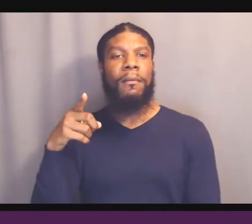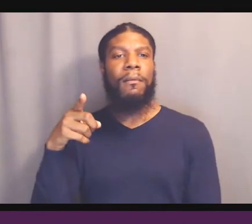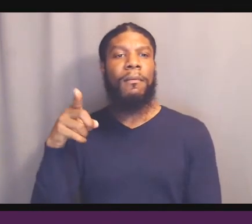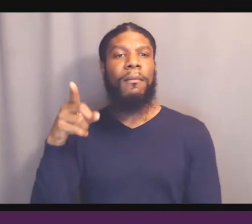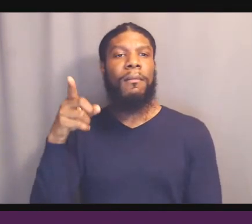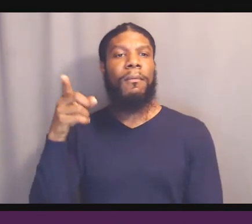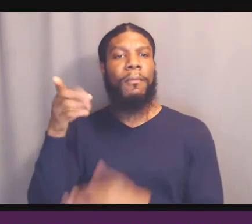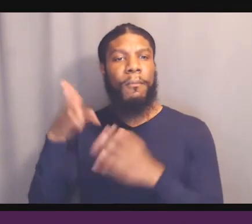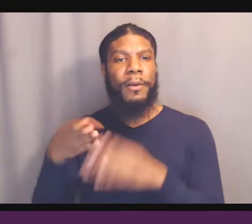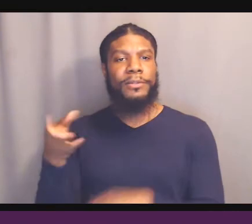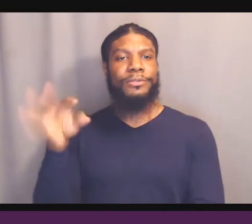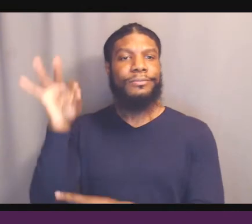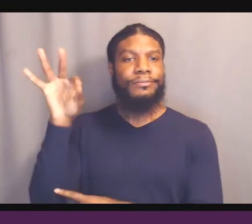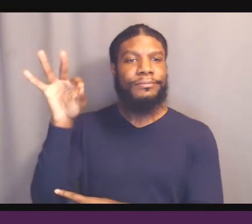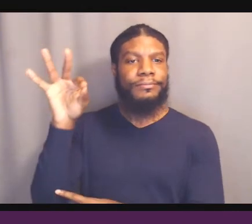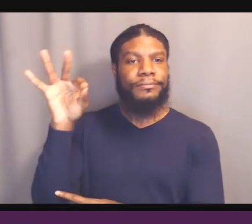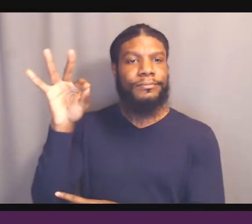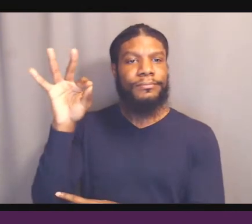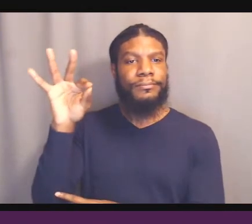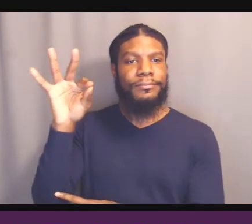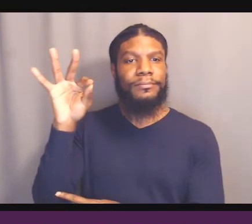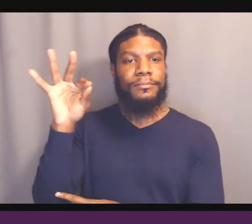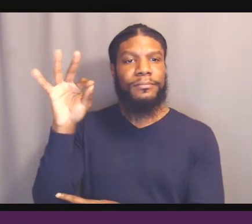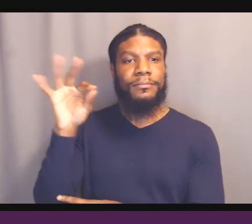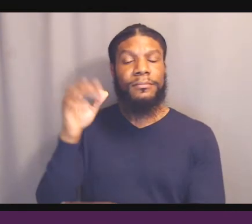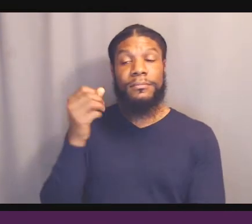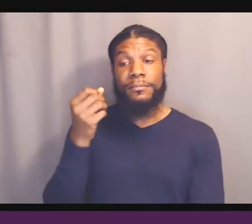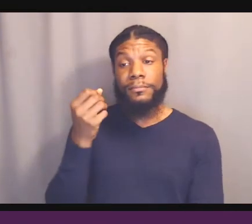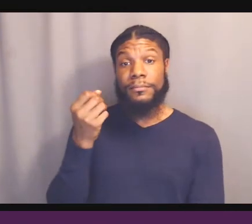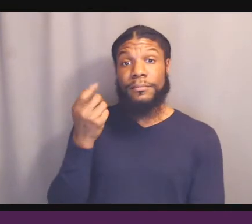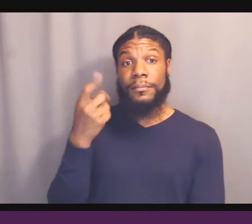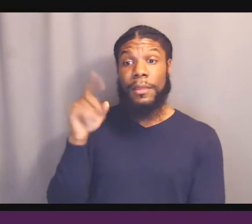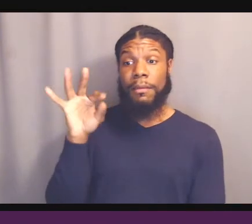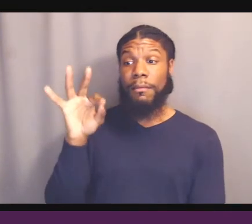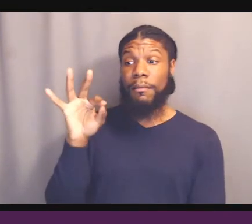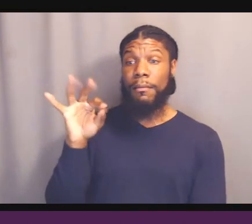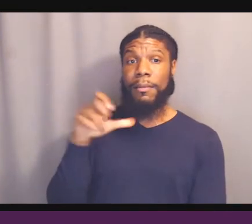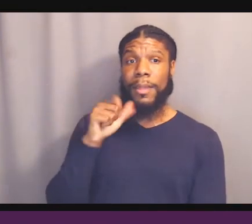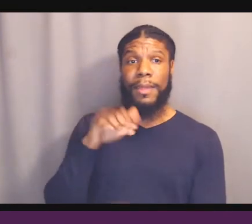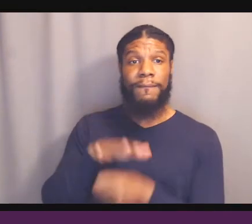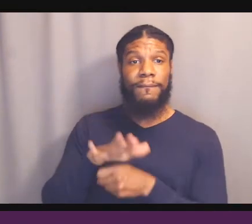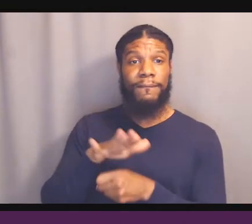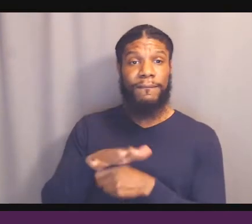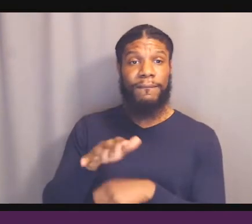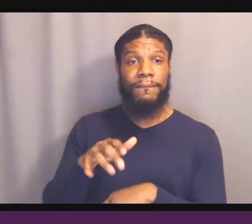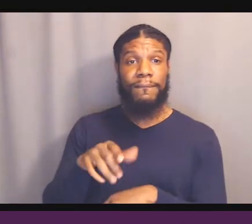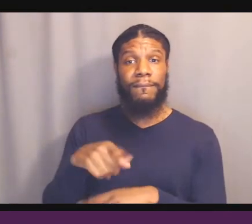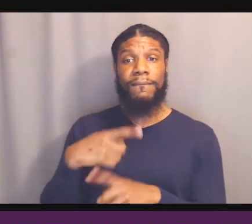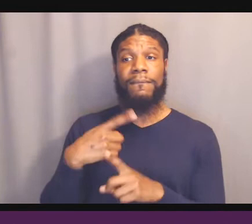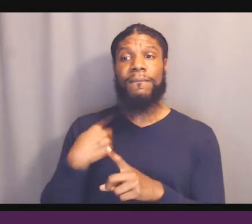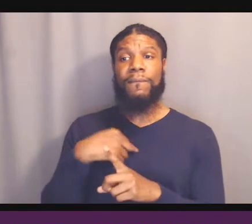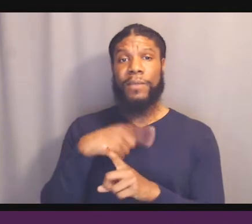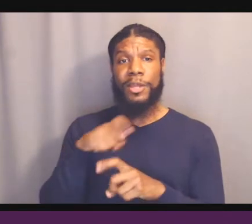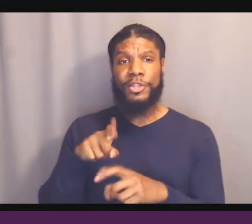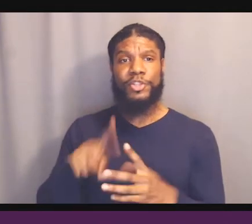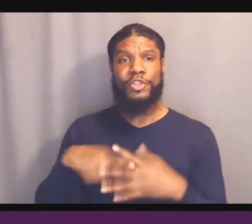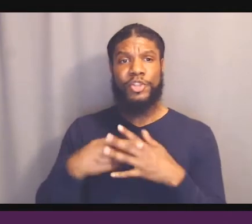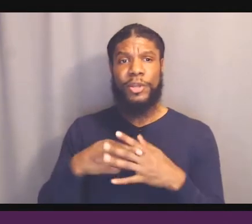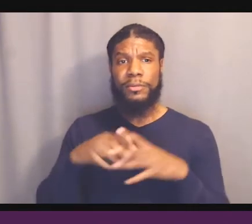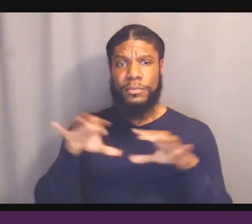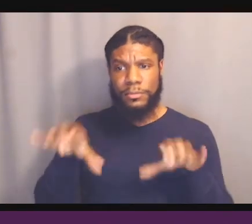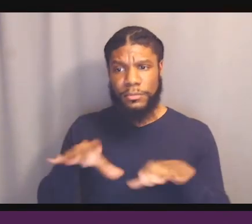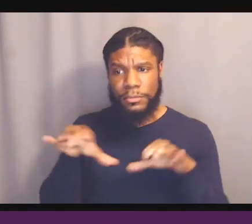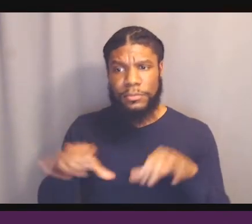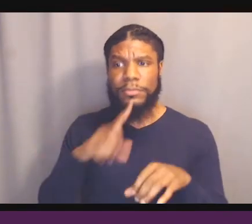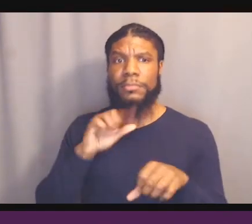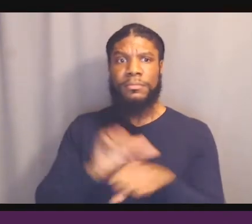us to start laying hands. Not just hands of healing, but hands